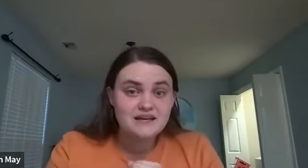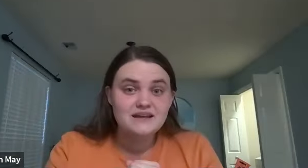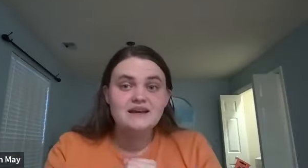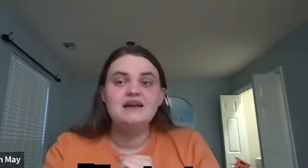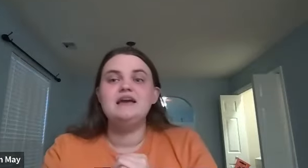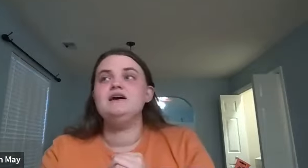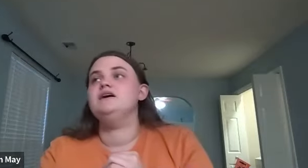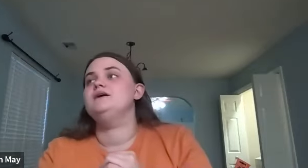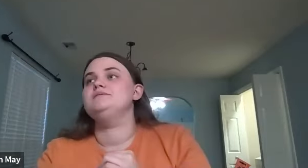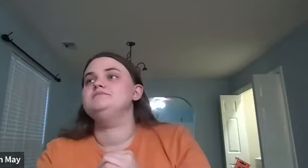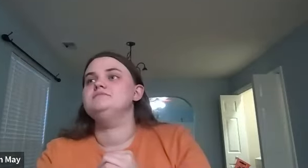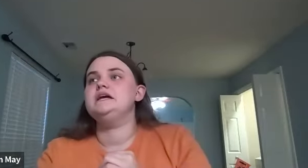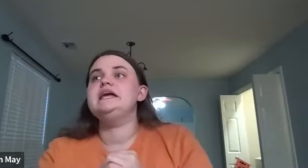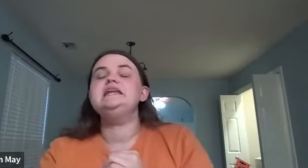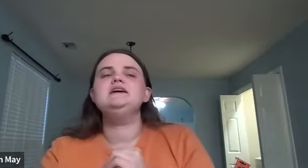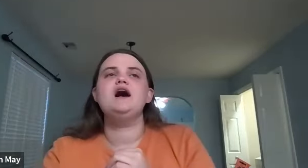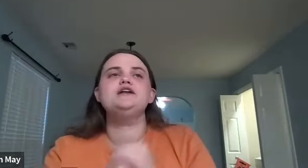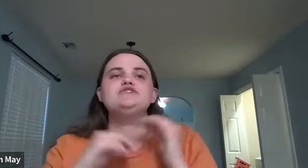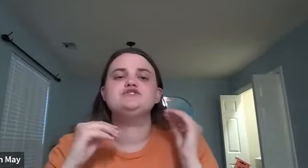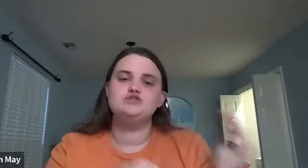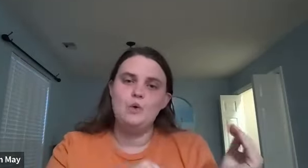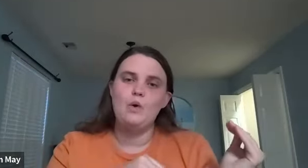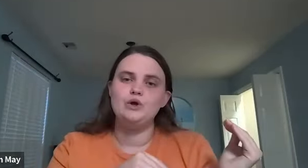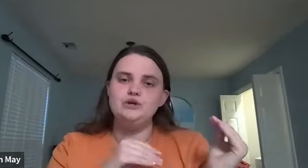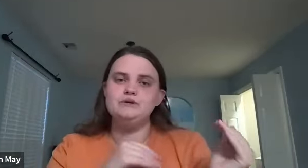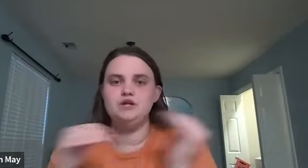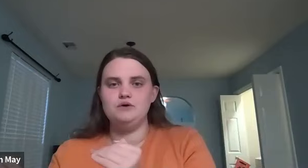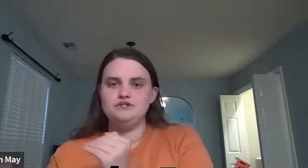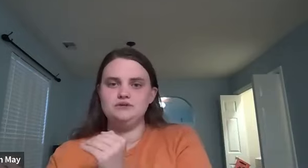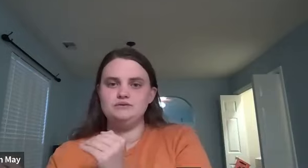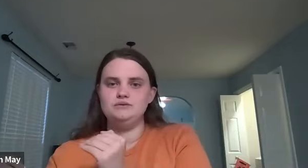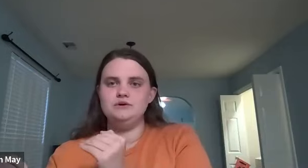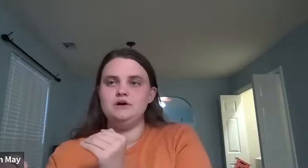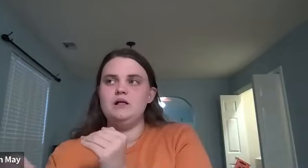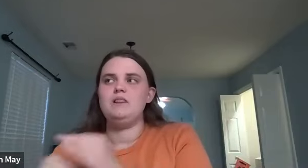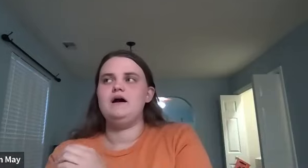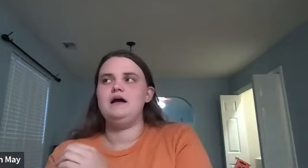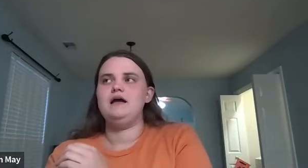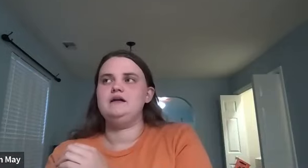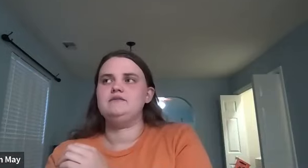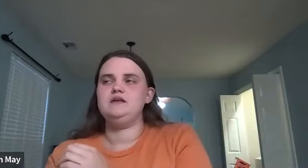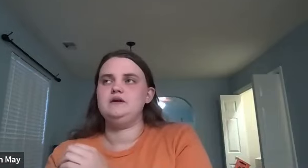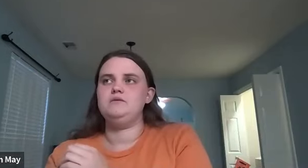shopping, any kind of store you would go to, like